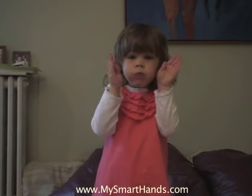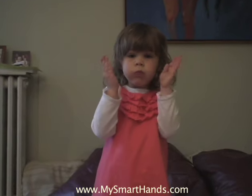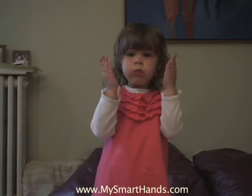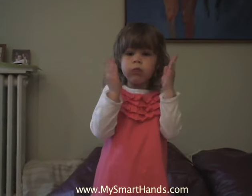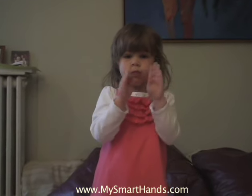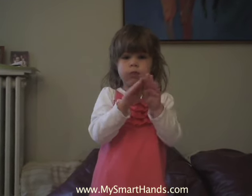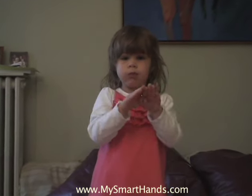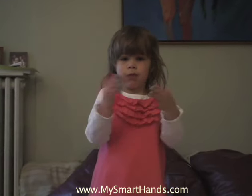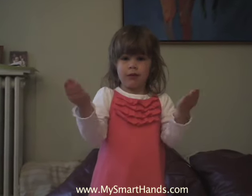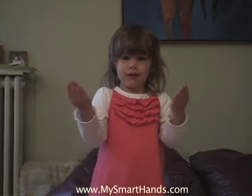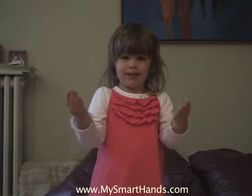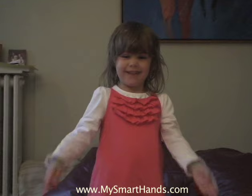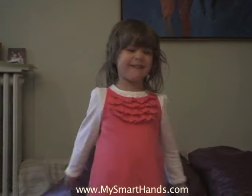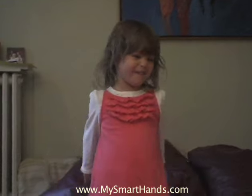You did remember, good.